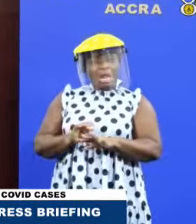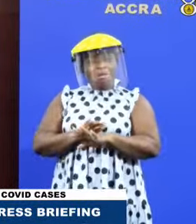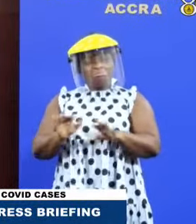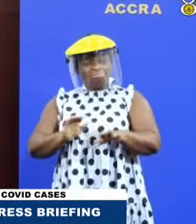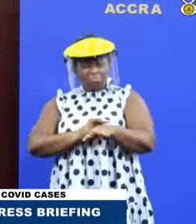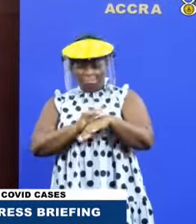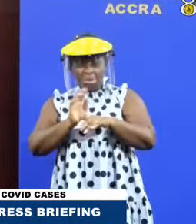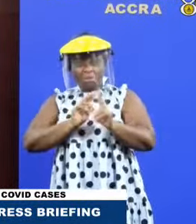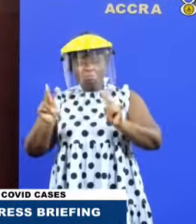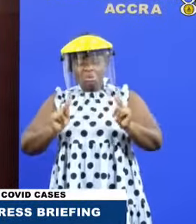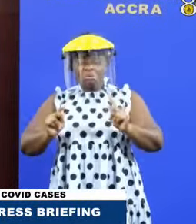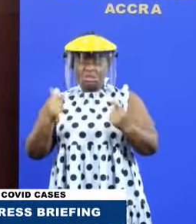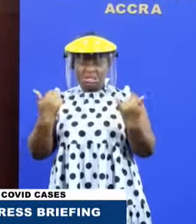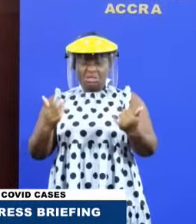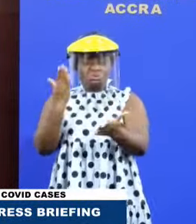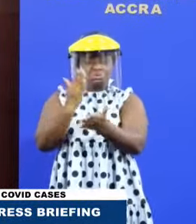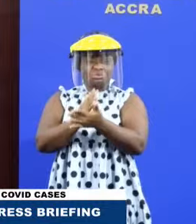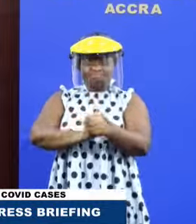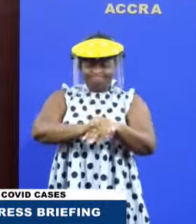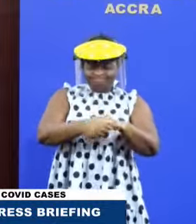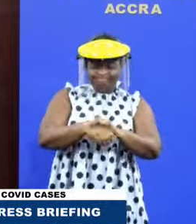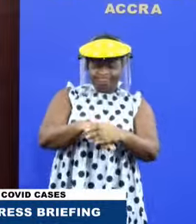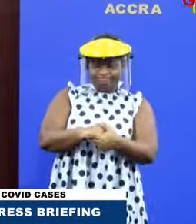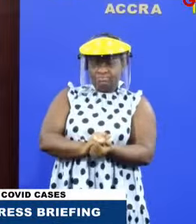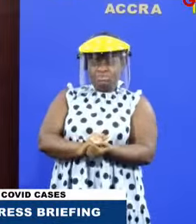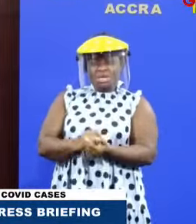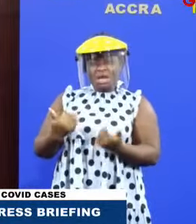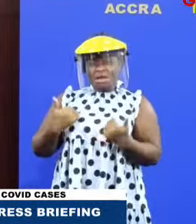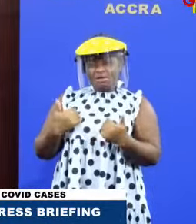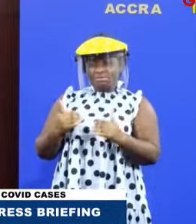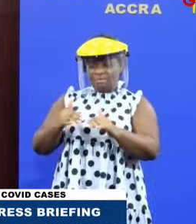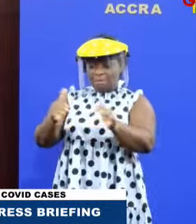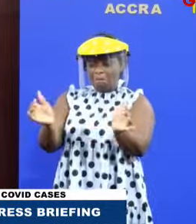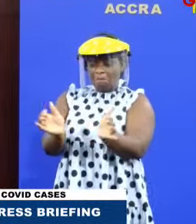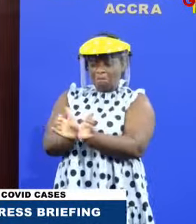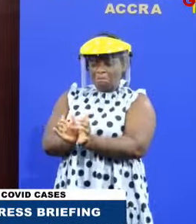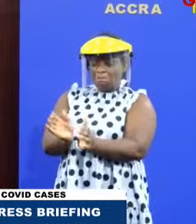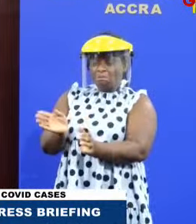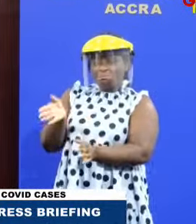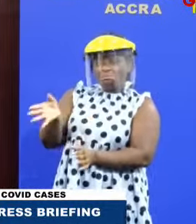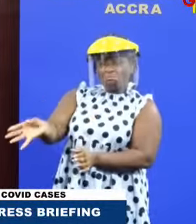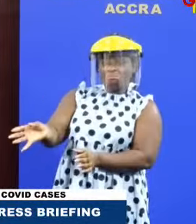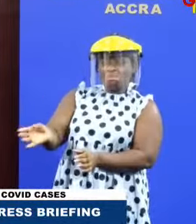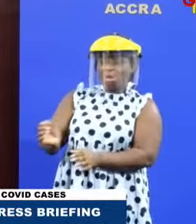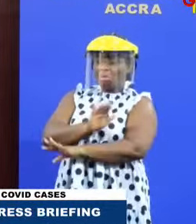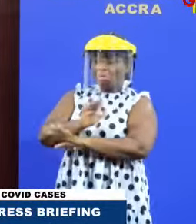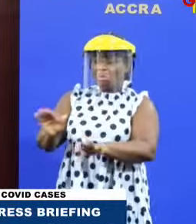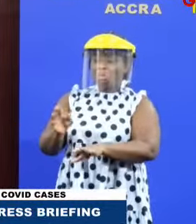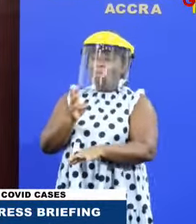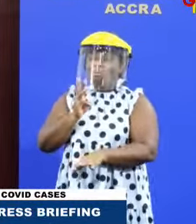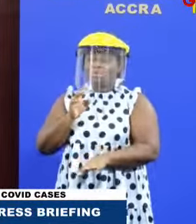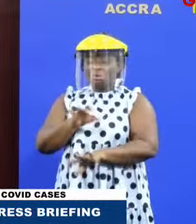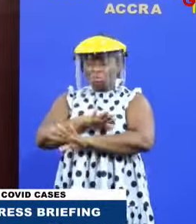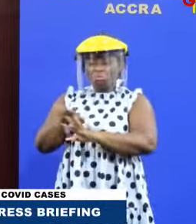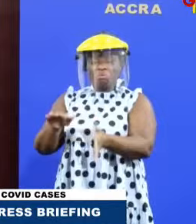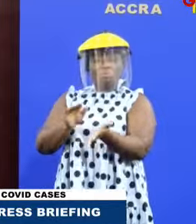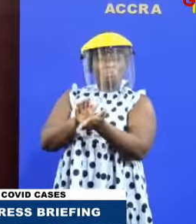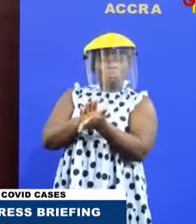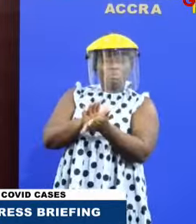hand washing. You have Veronica bucket that have run out of water, or no soap, or no